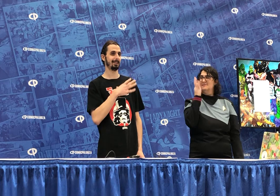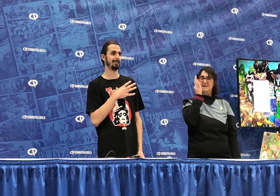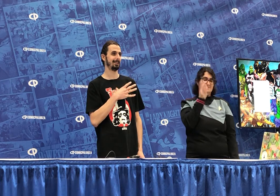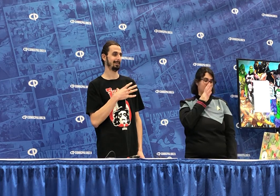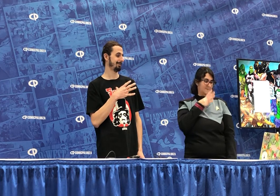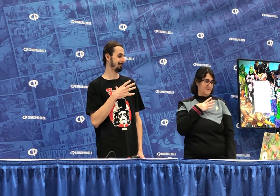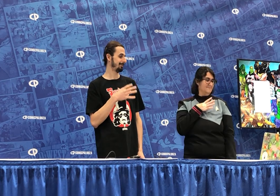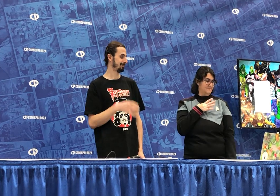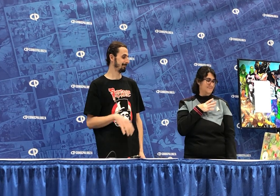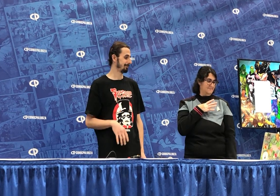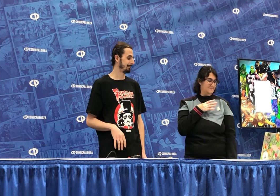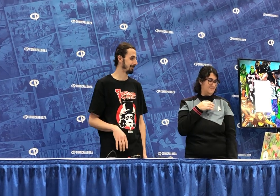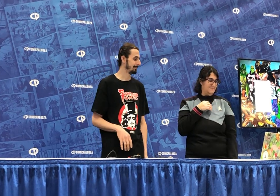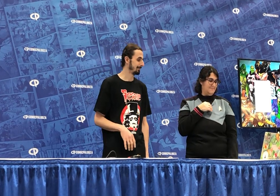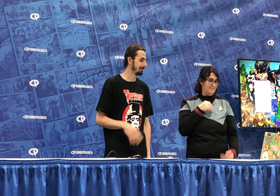Catwoman.